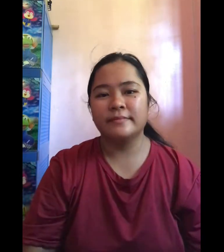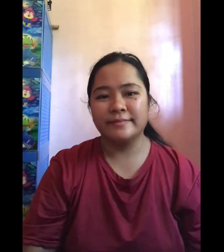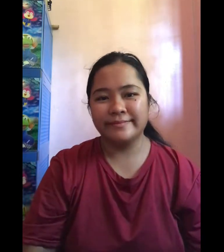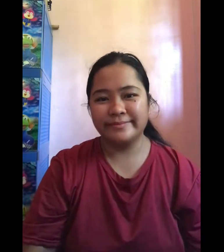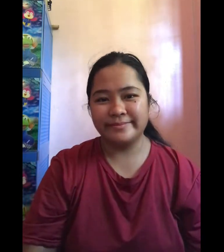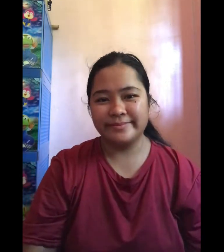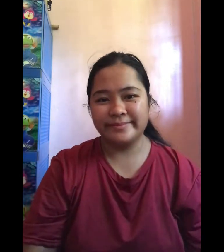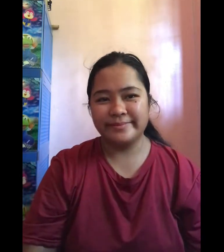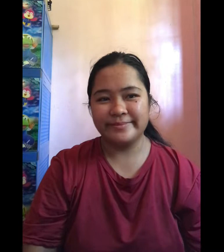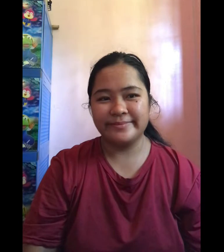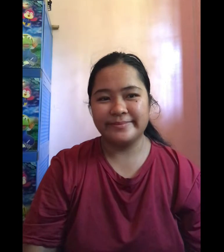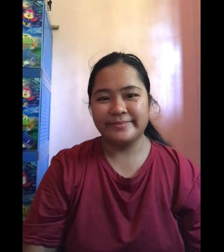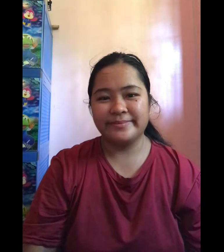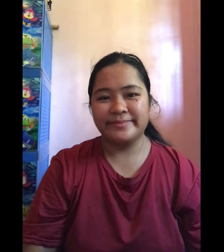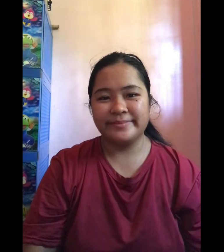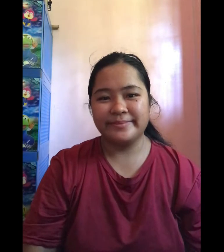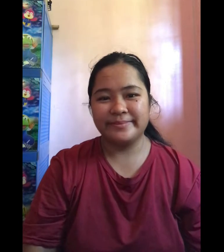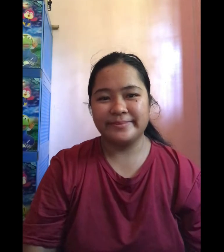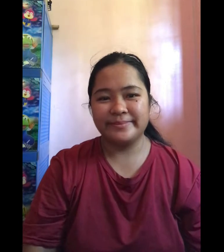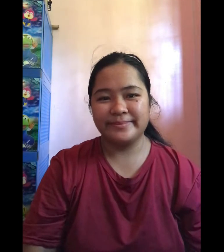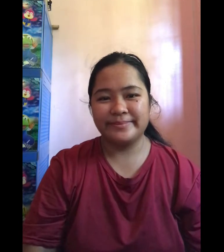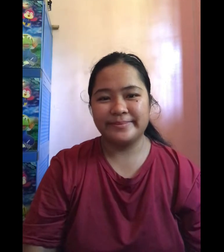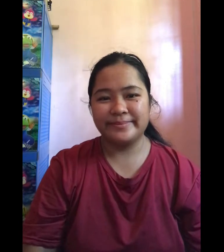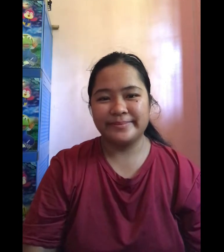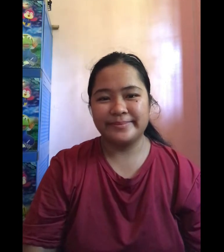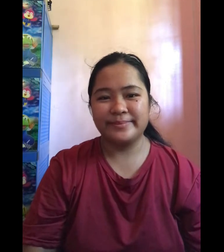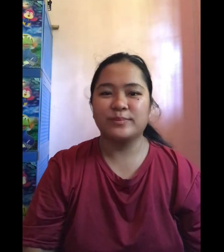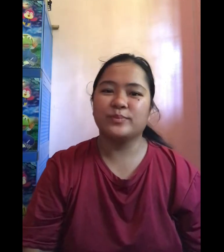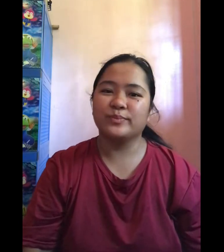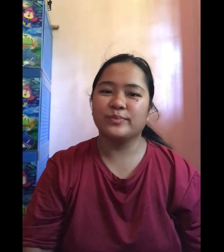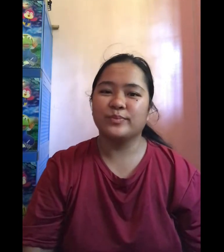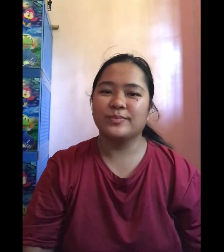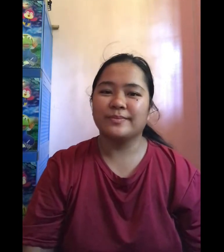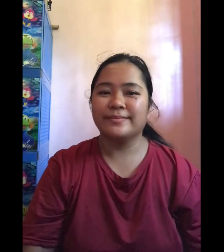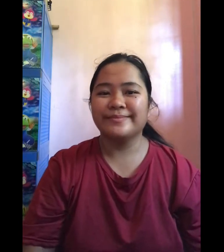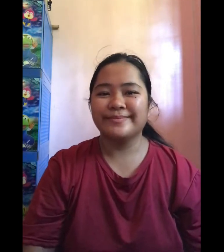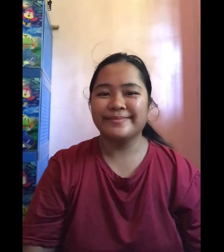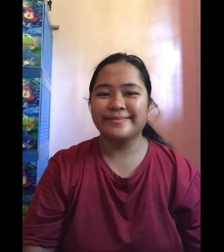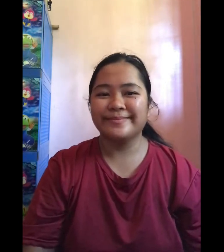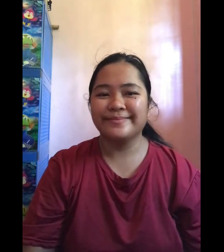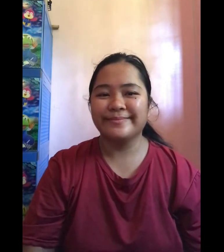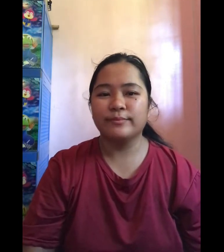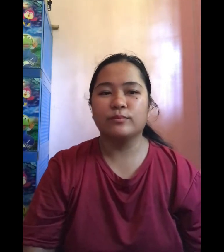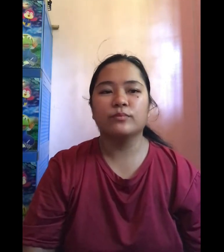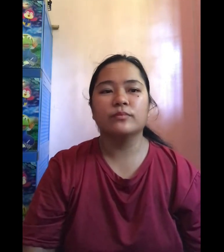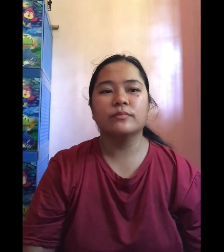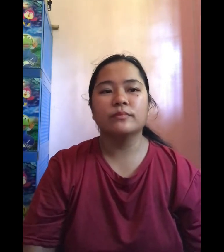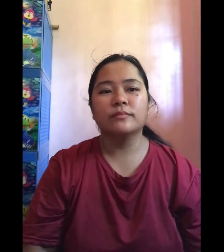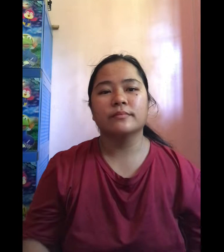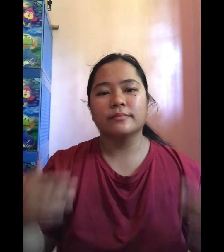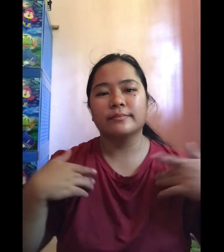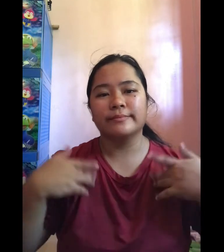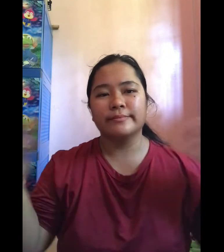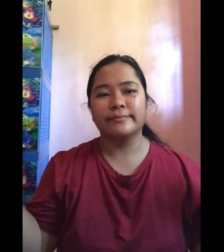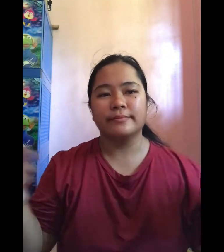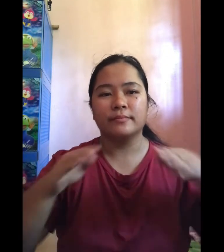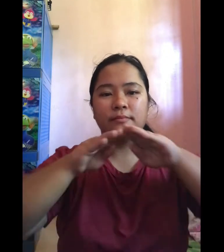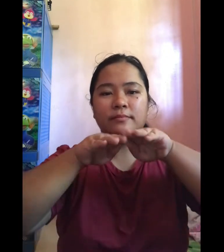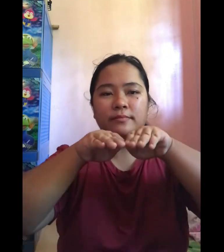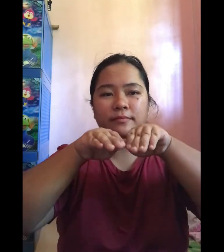of saying how are you and different ways of responding. So most people, when they want to ask how are you, to do the what's up, or they do how are you